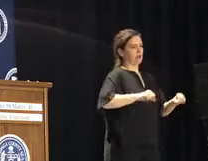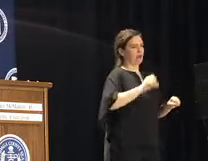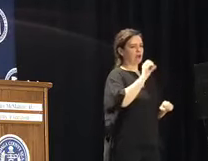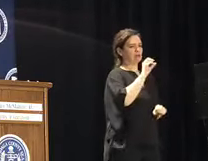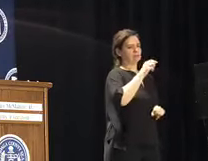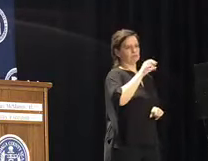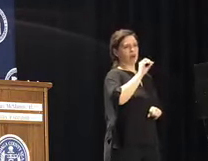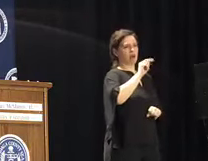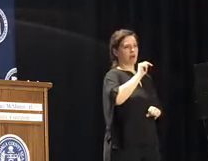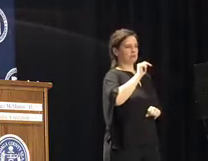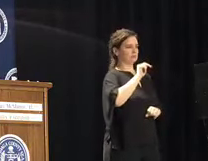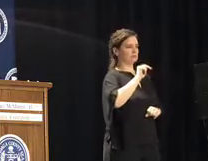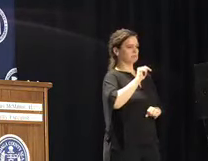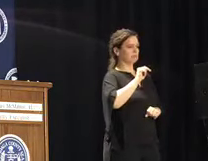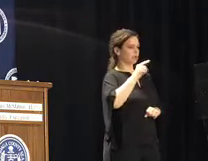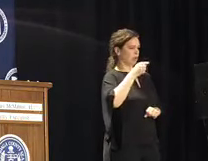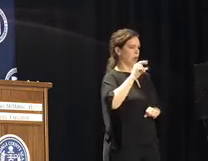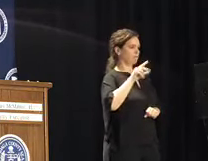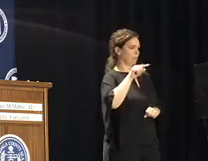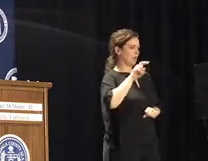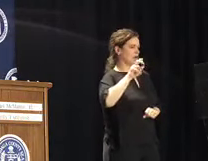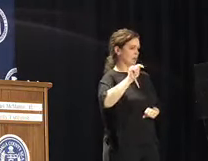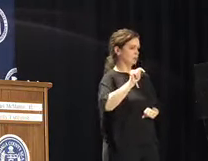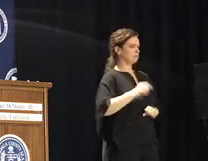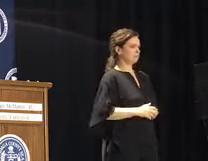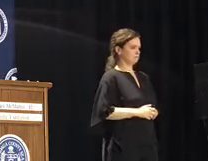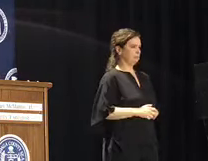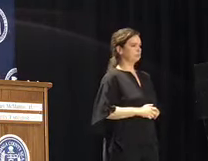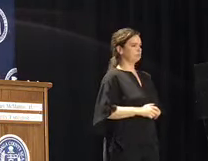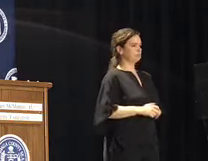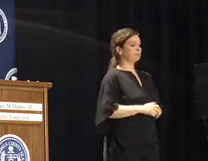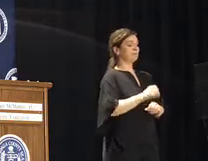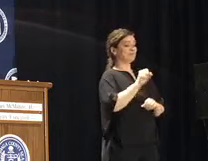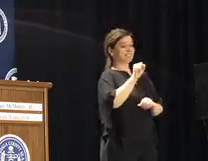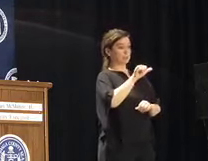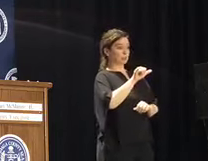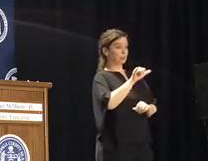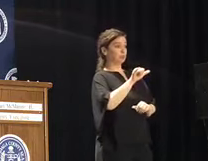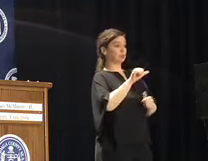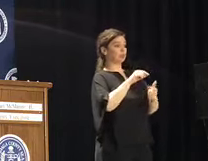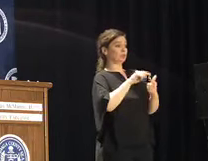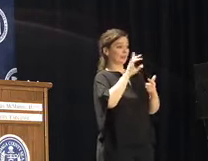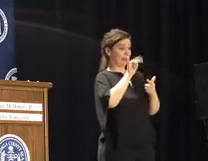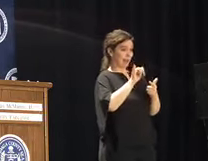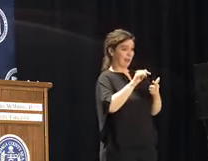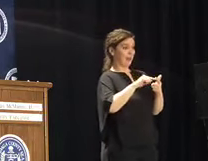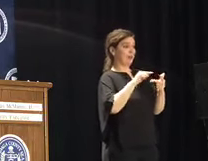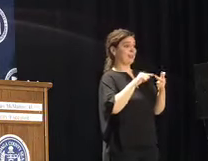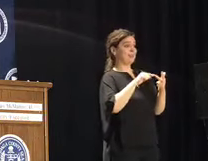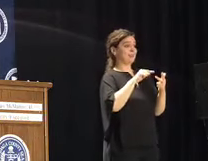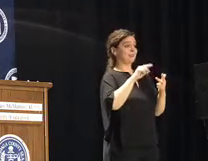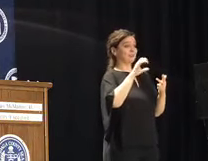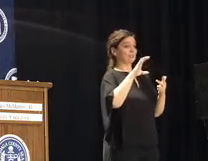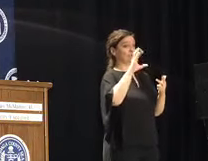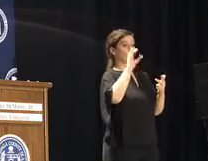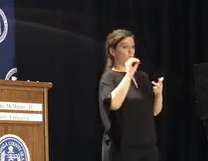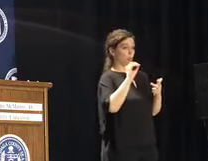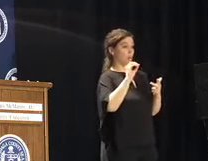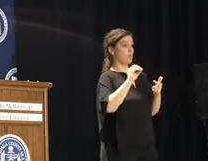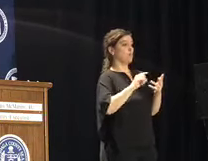Breakdown by municipality: City of Syracuse 36, Clay 16, Cicero